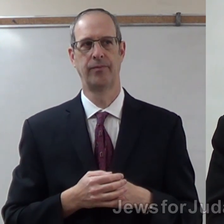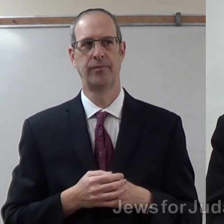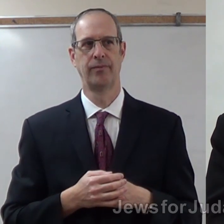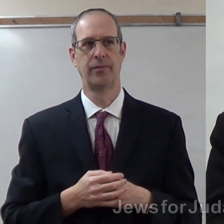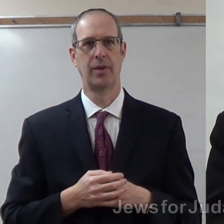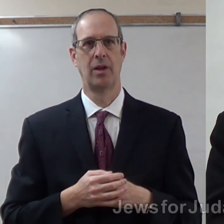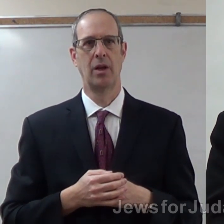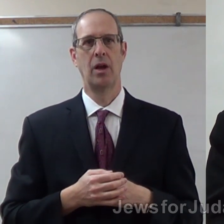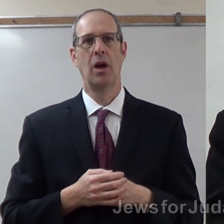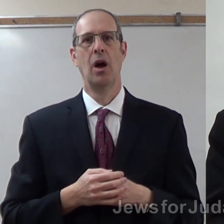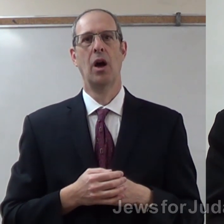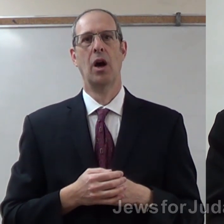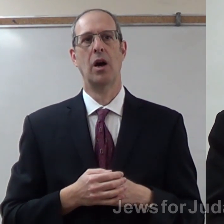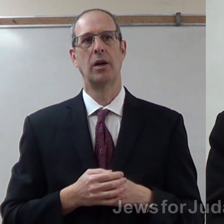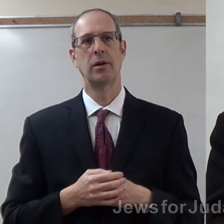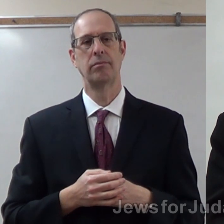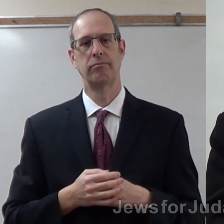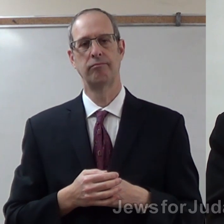Now,